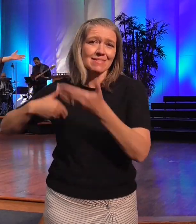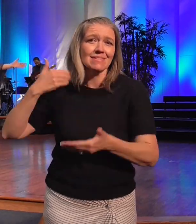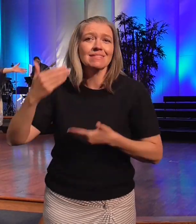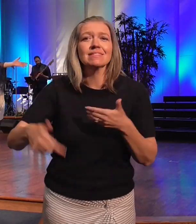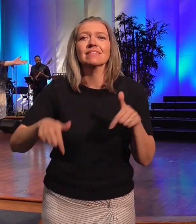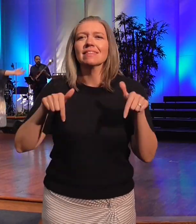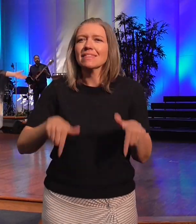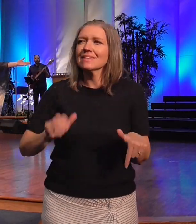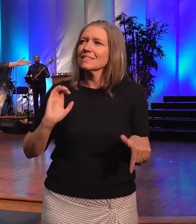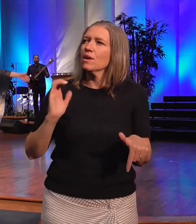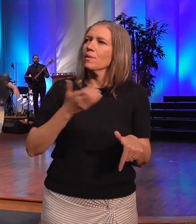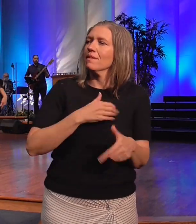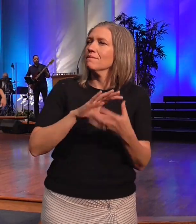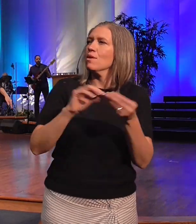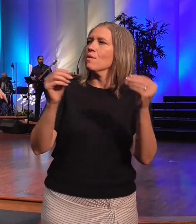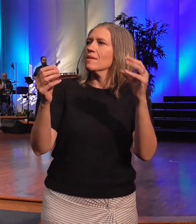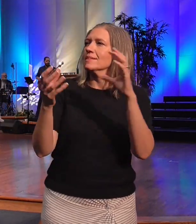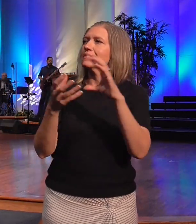past. These are